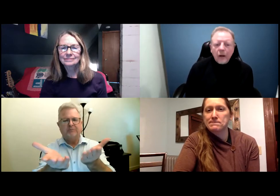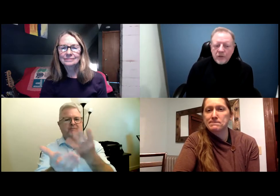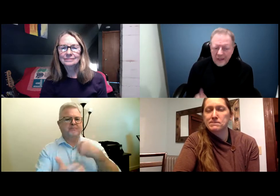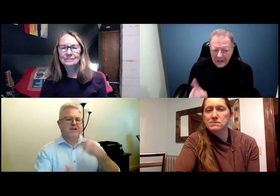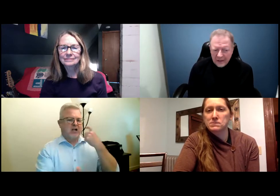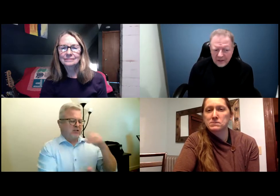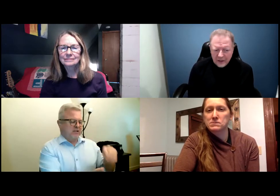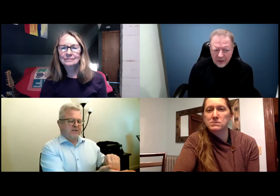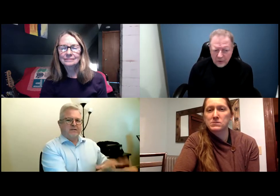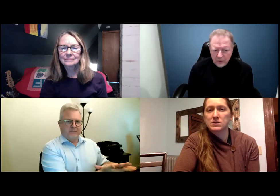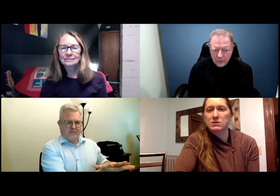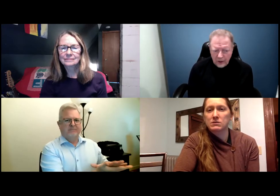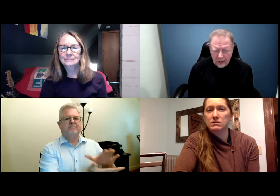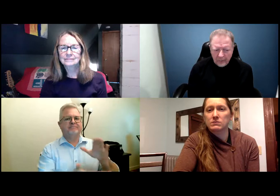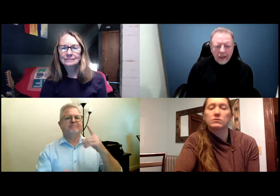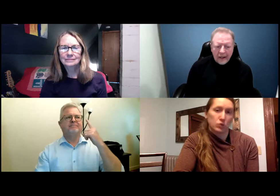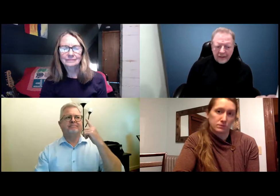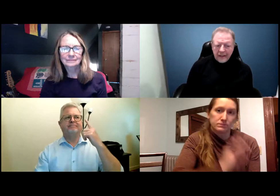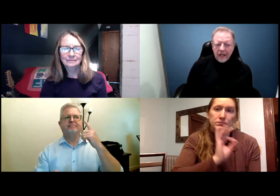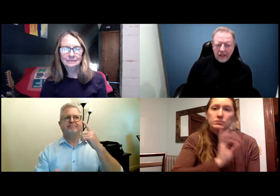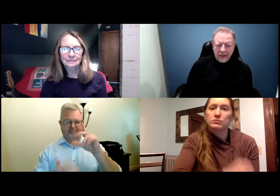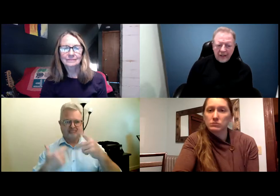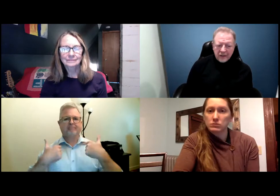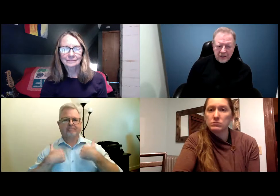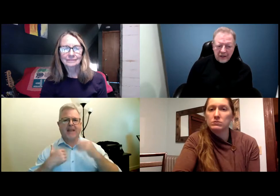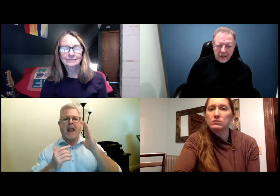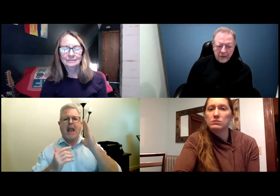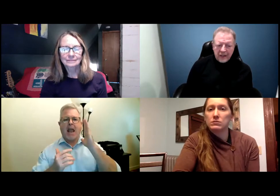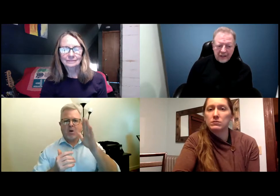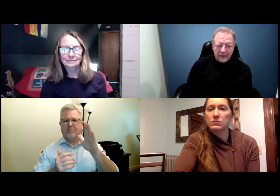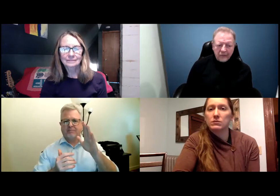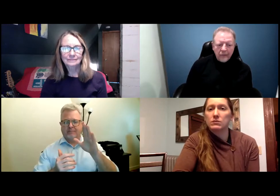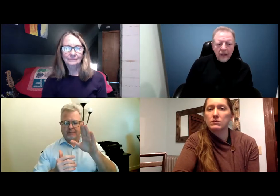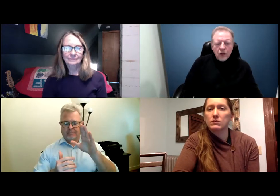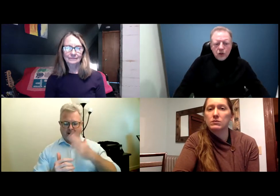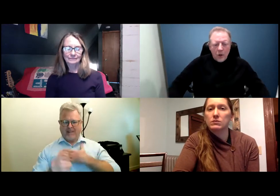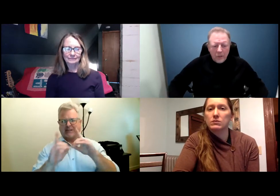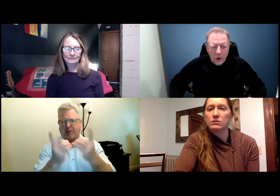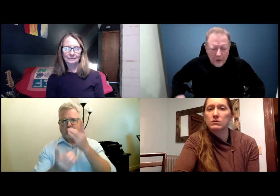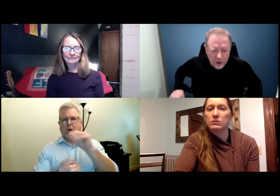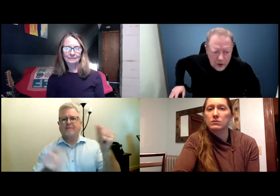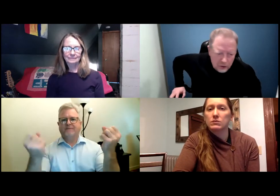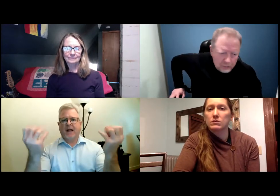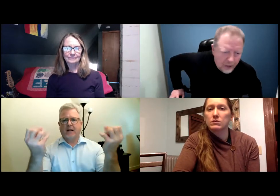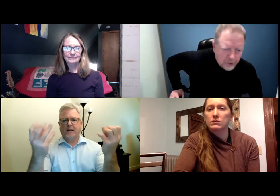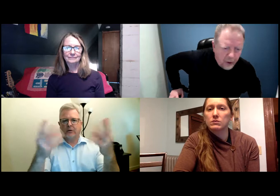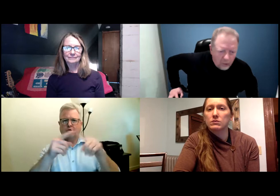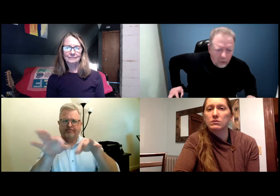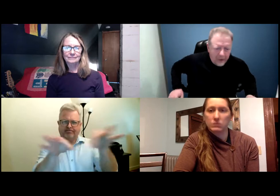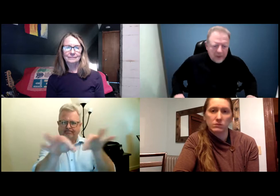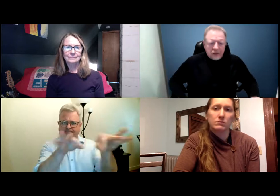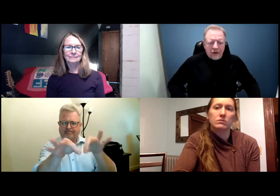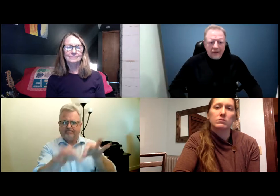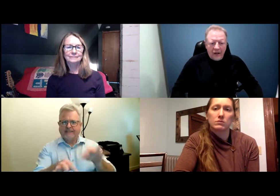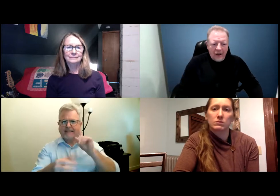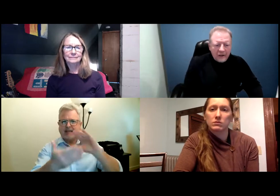That was an excellent suggestion which you brought up. And I did document that just now and I put that down. So what I'm going to do, my department will